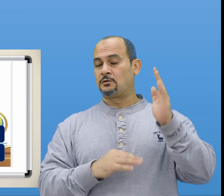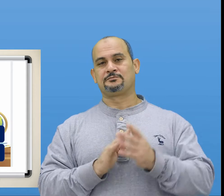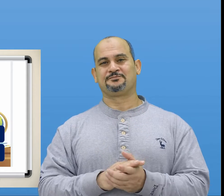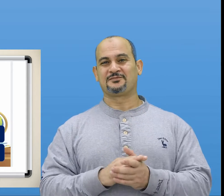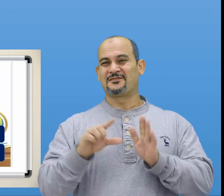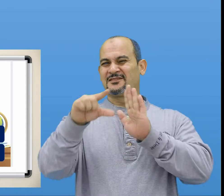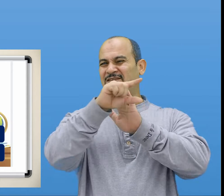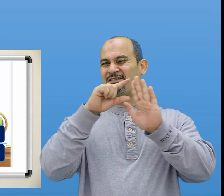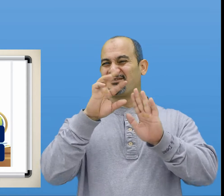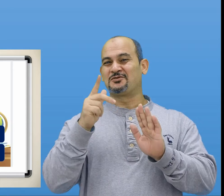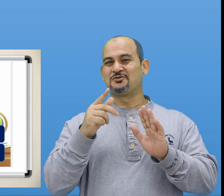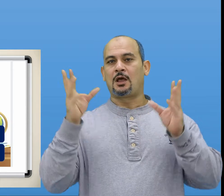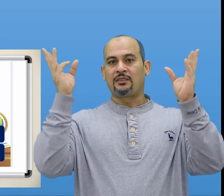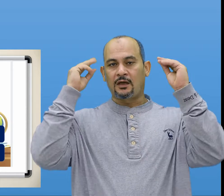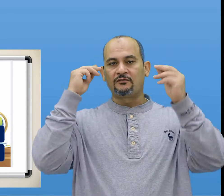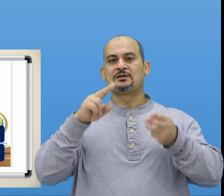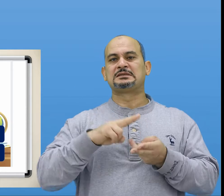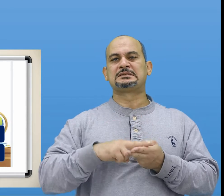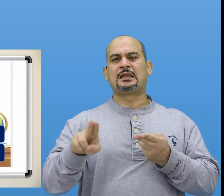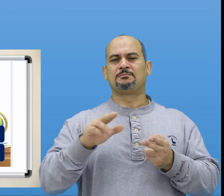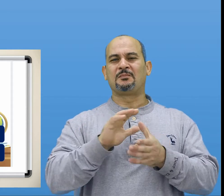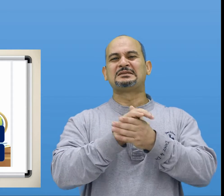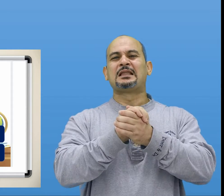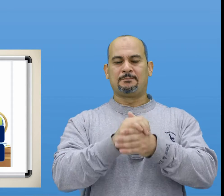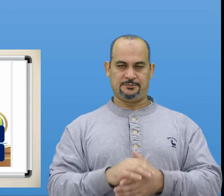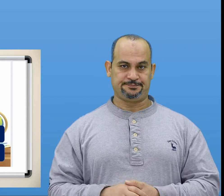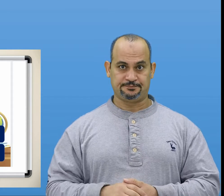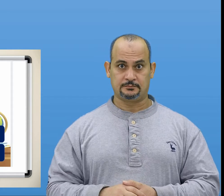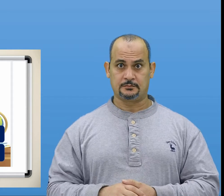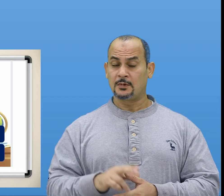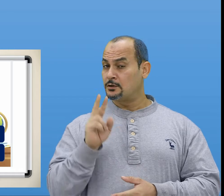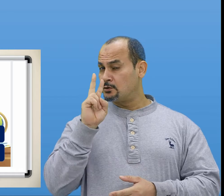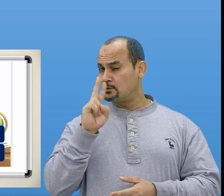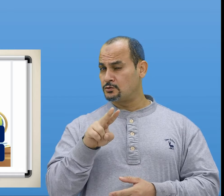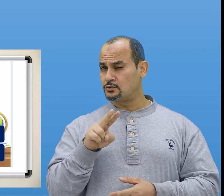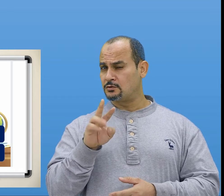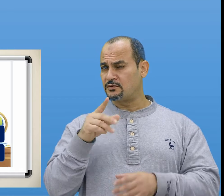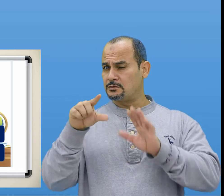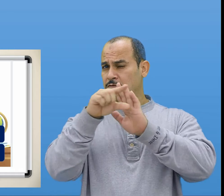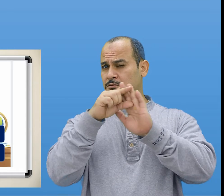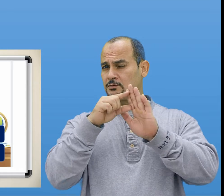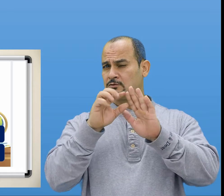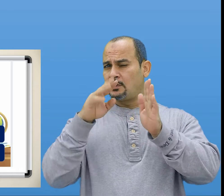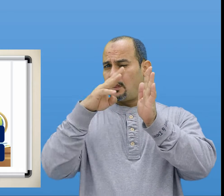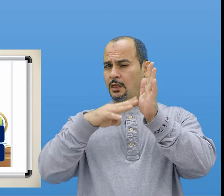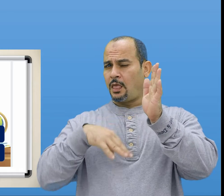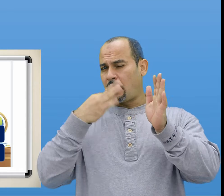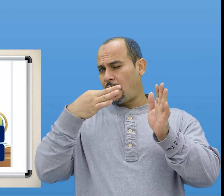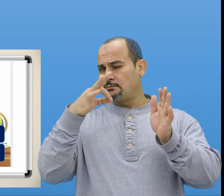specific custom to it. So what do you think? So is he a Kuwaiti man? Is